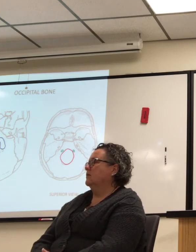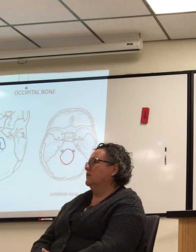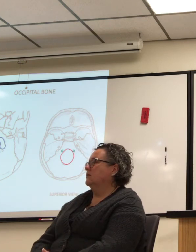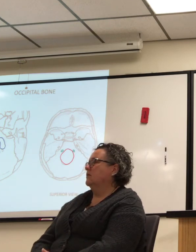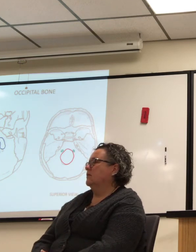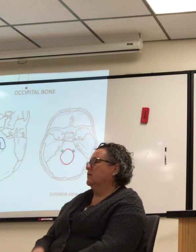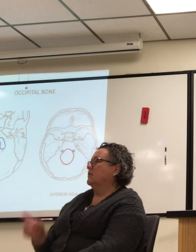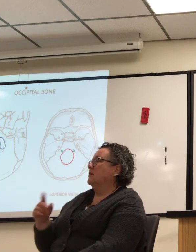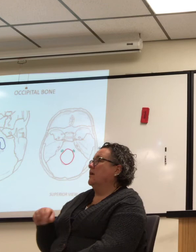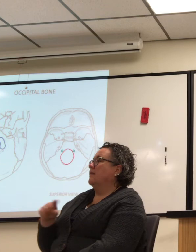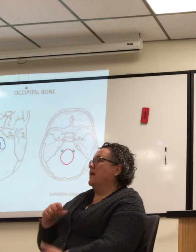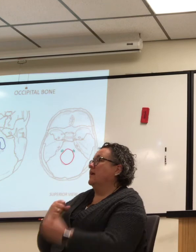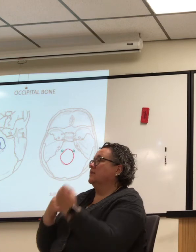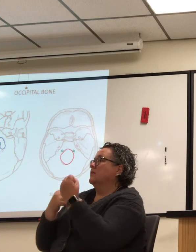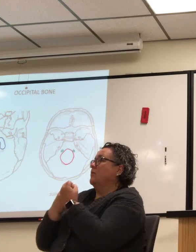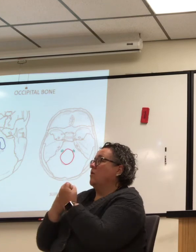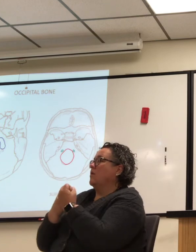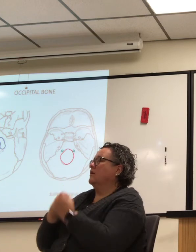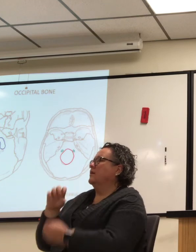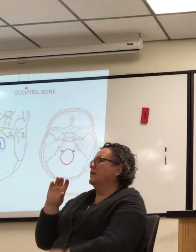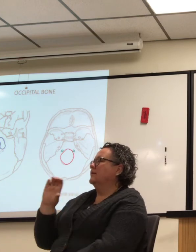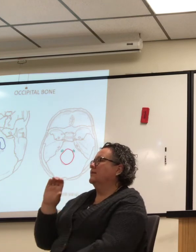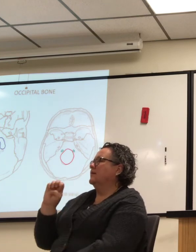They support the cerebellum.